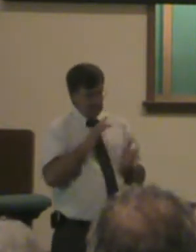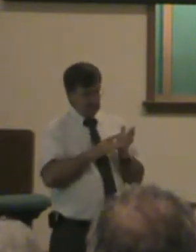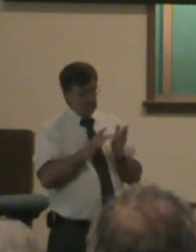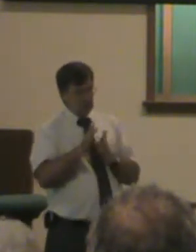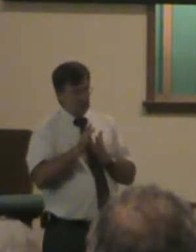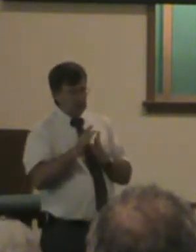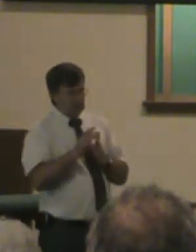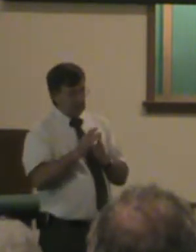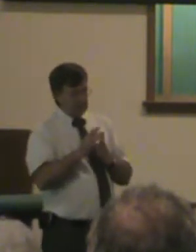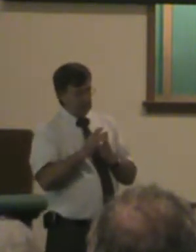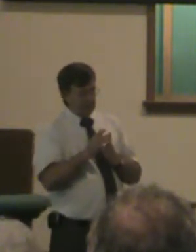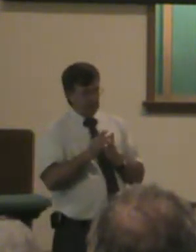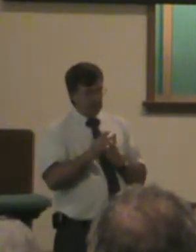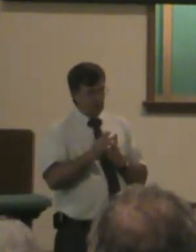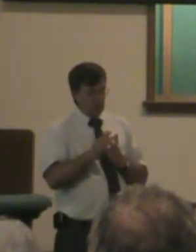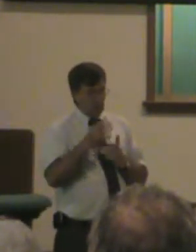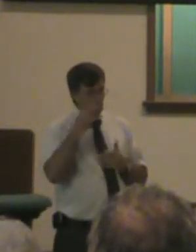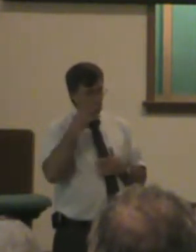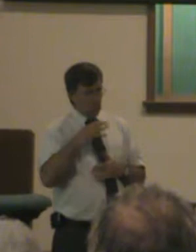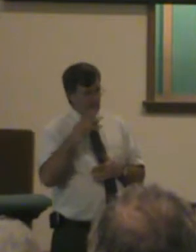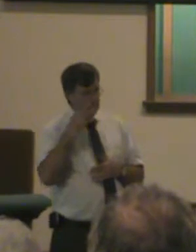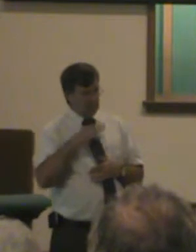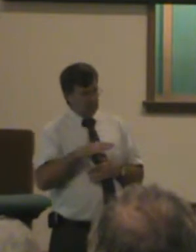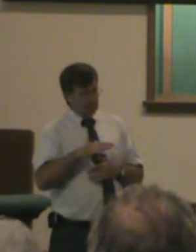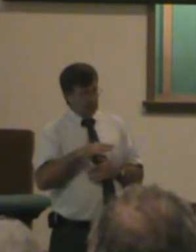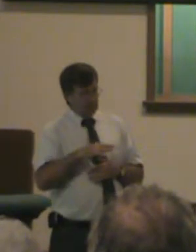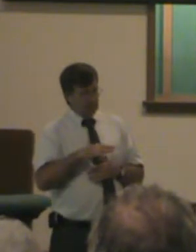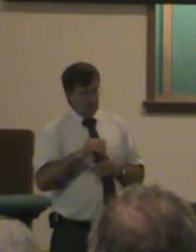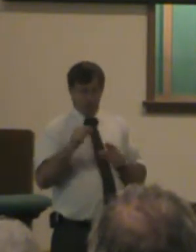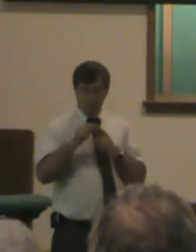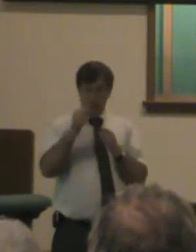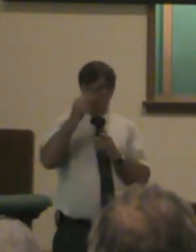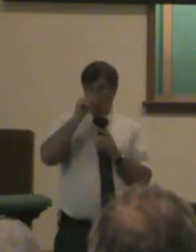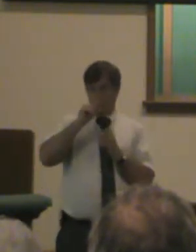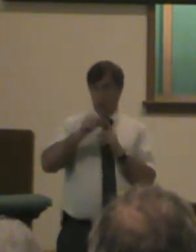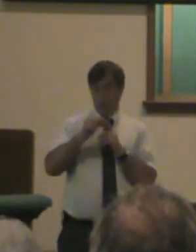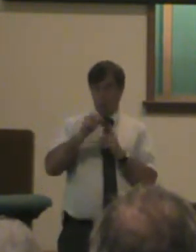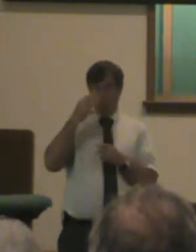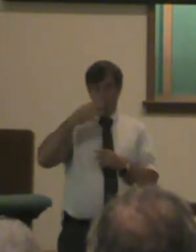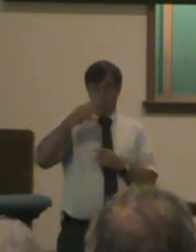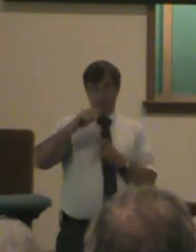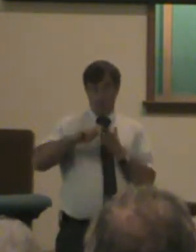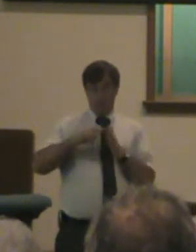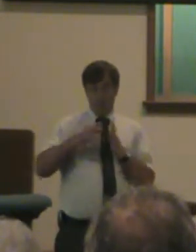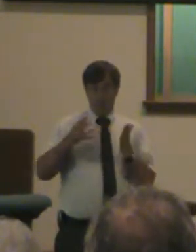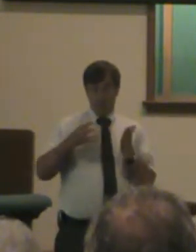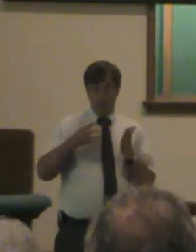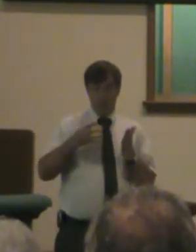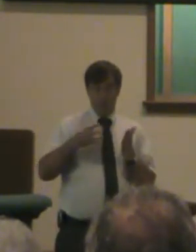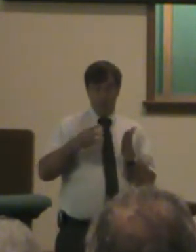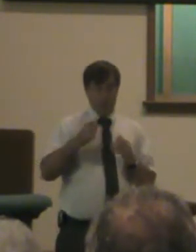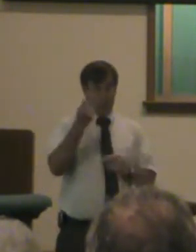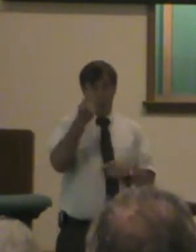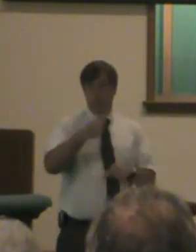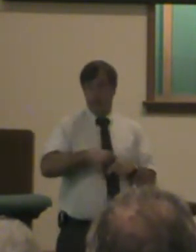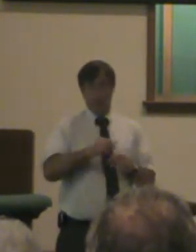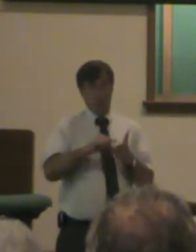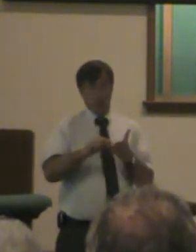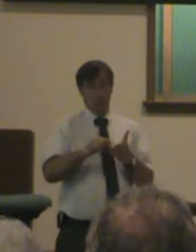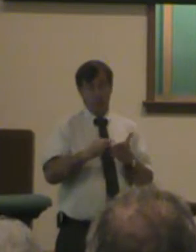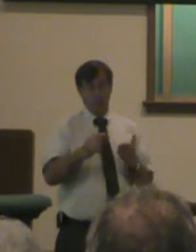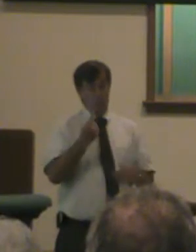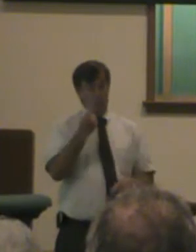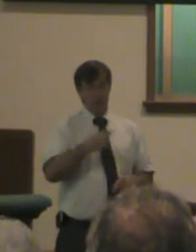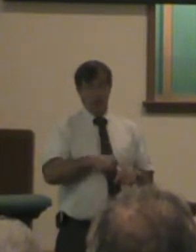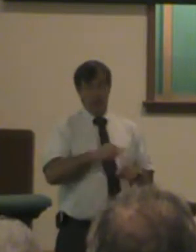Jesus wept. The Greek word for wept here is a word that is only used once in Scripture. Only used